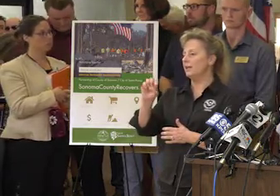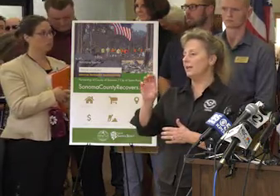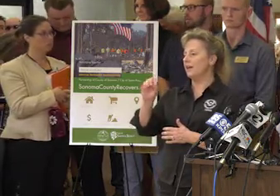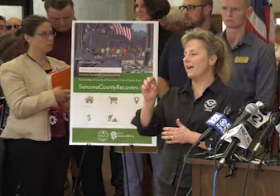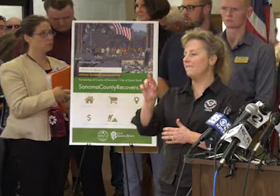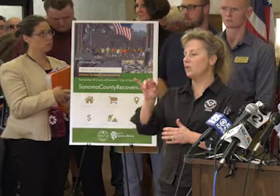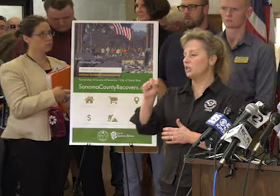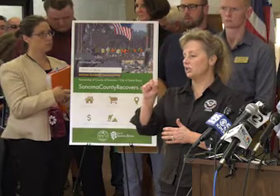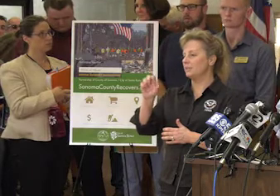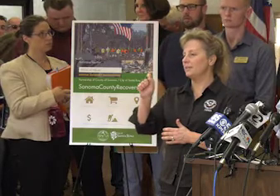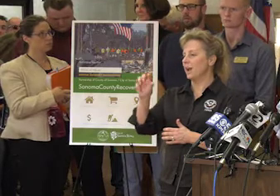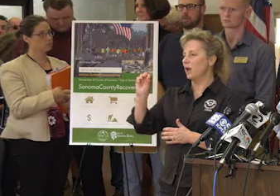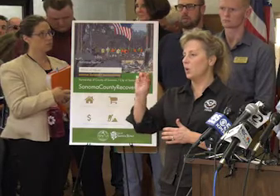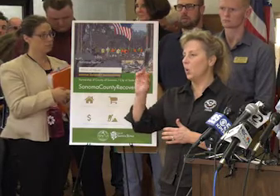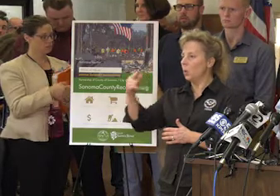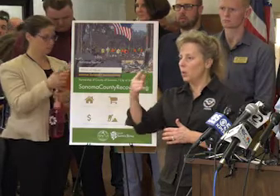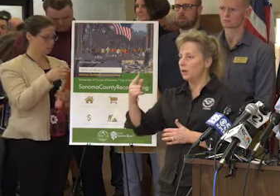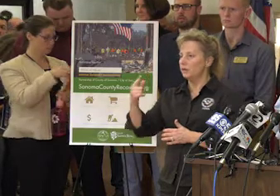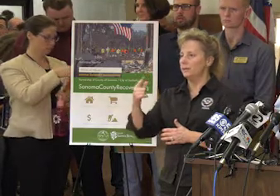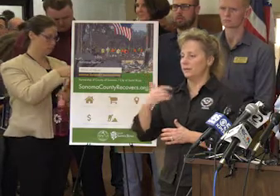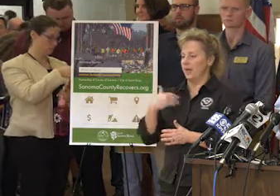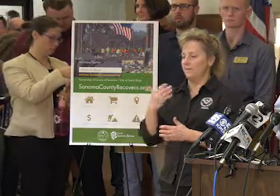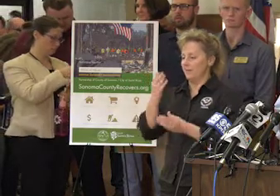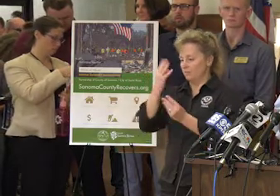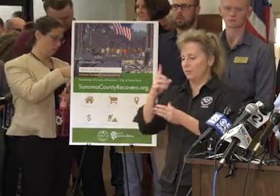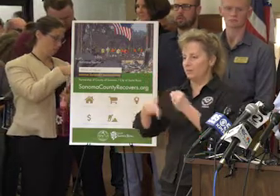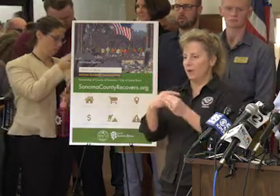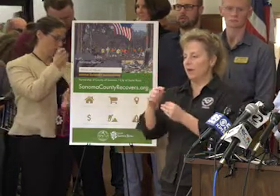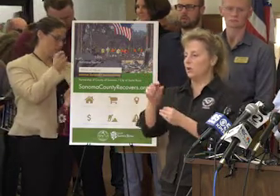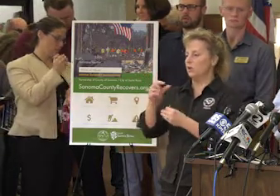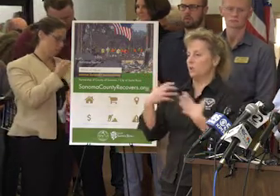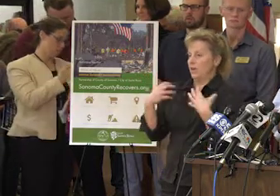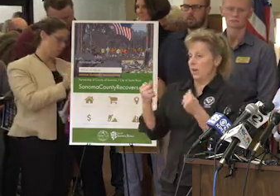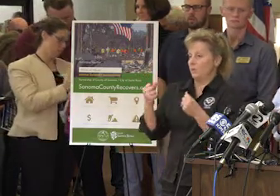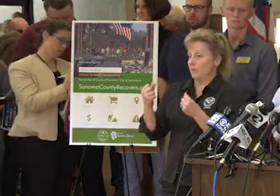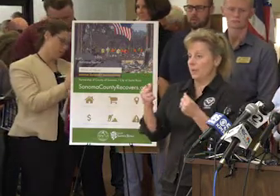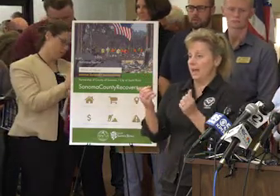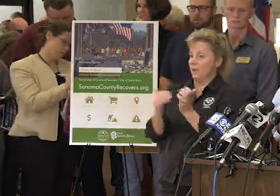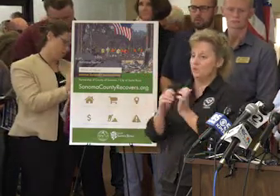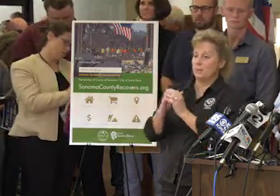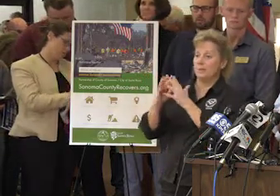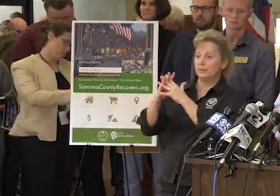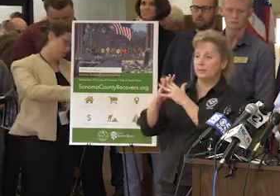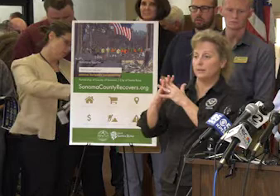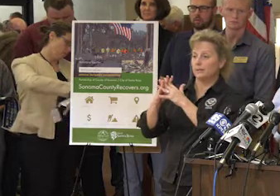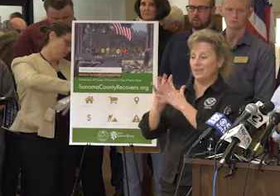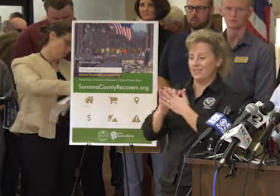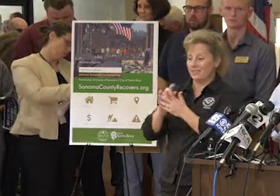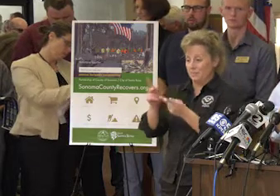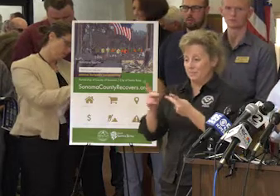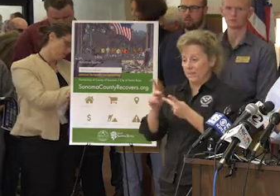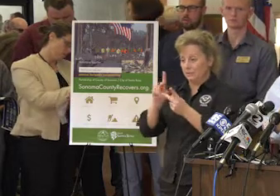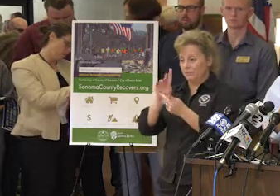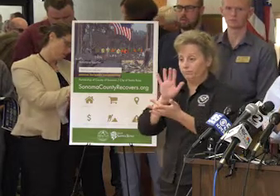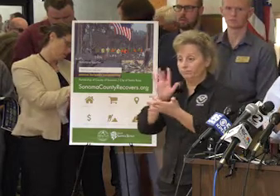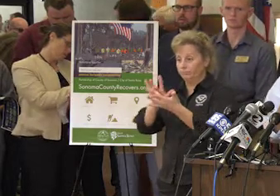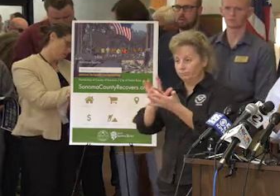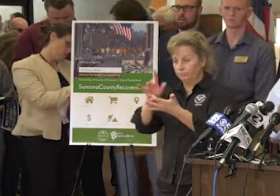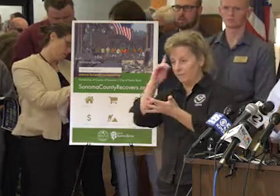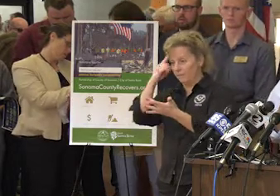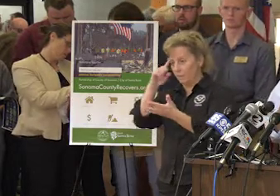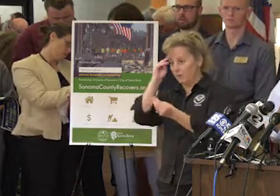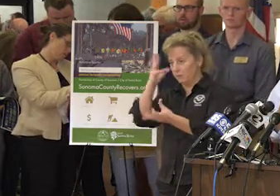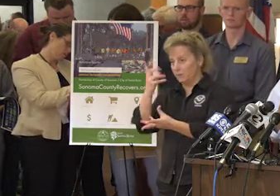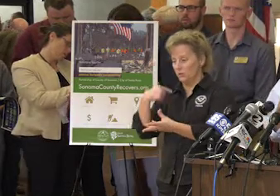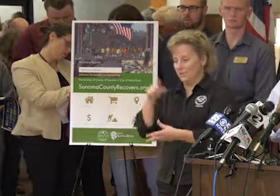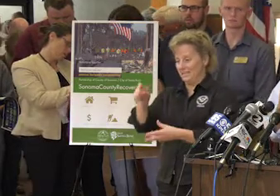SonomaCountyRecovers.org will contain information about recovery and rebuilding. It's the go-to place for information that we